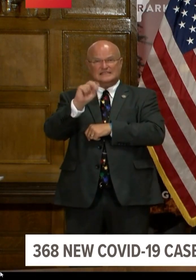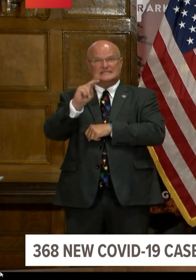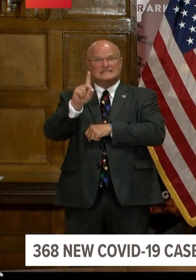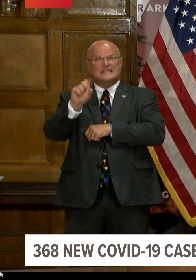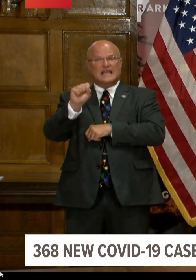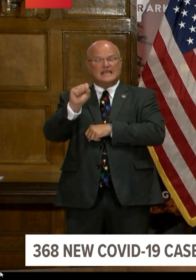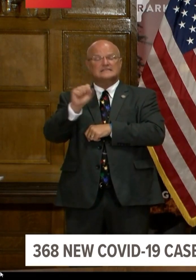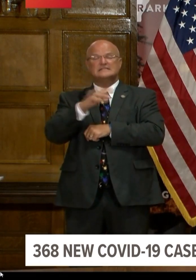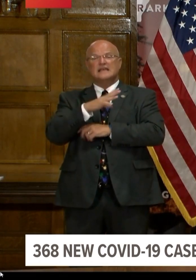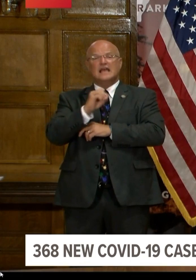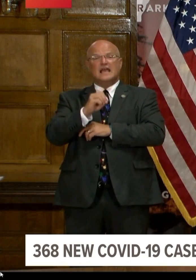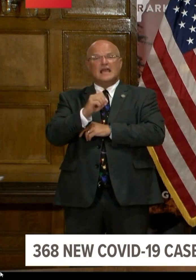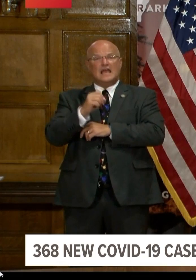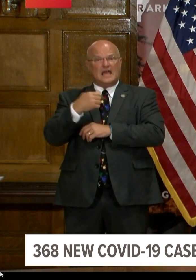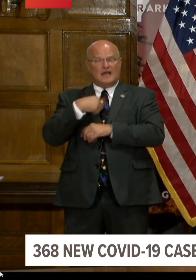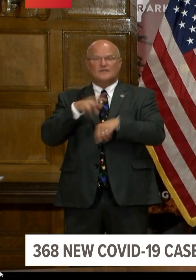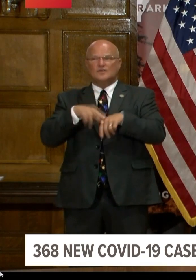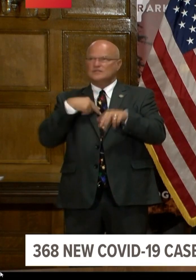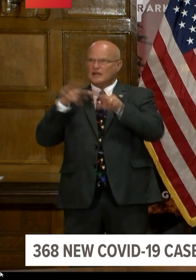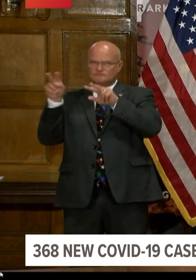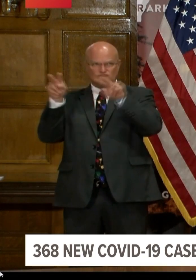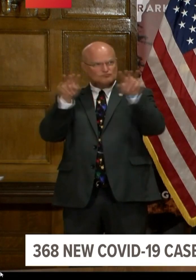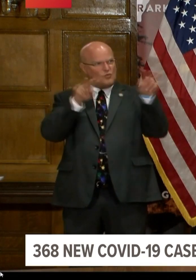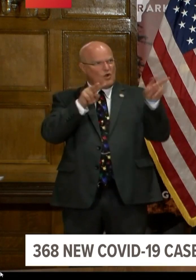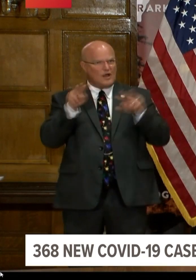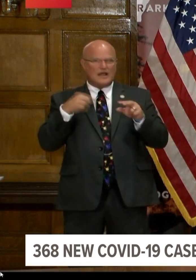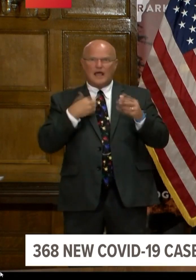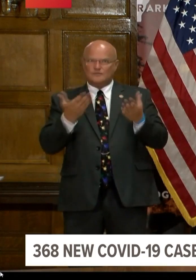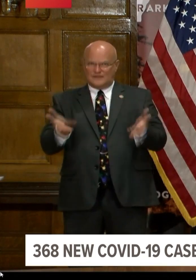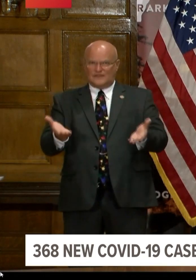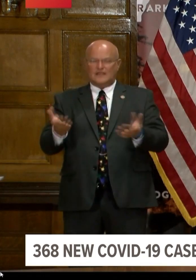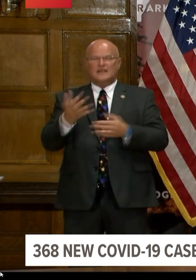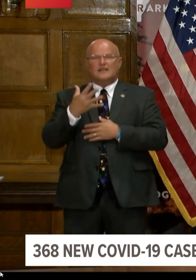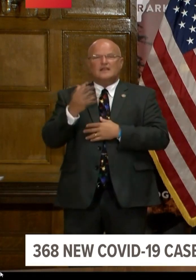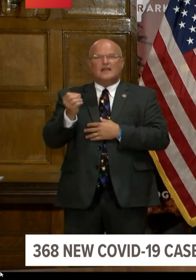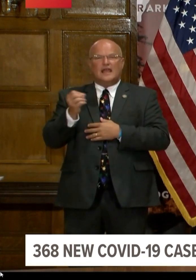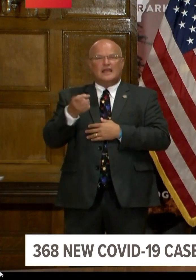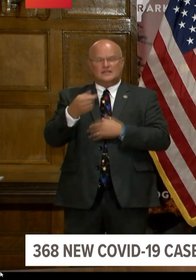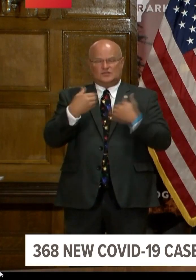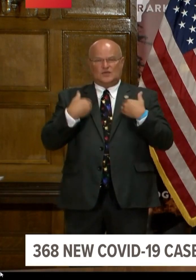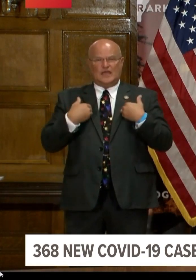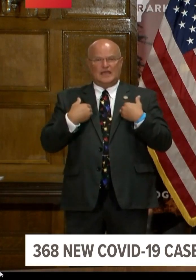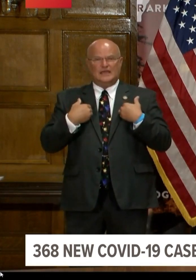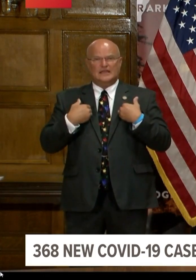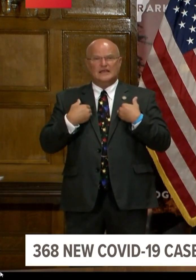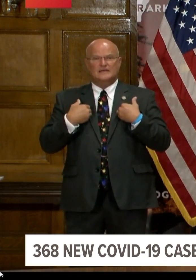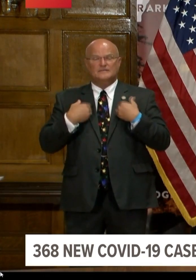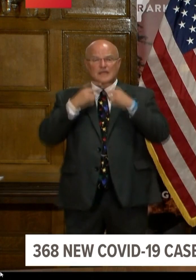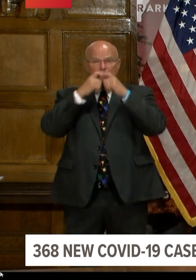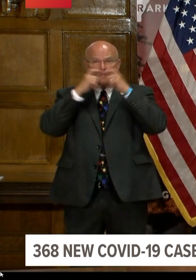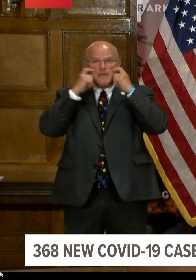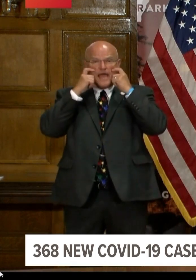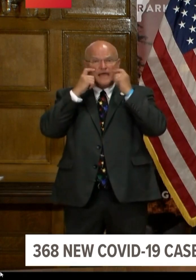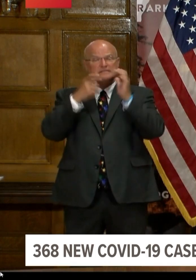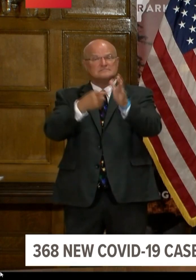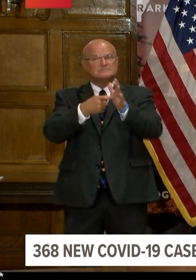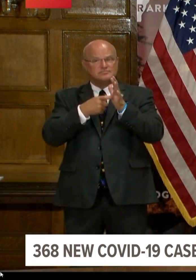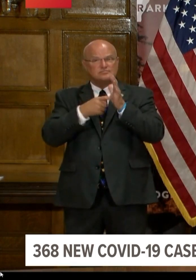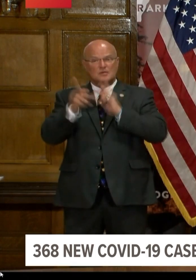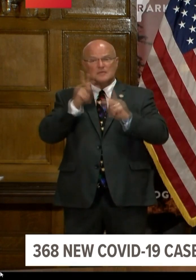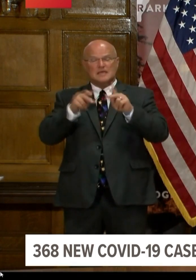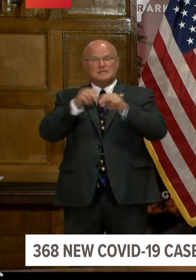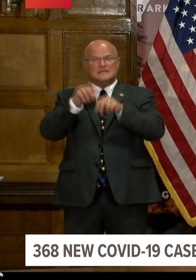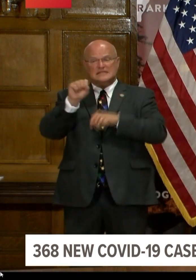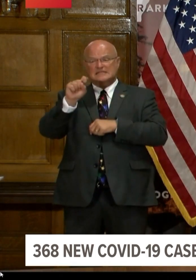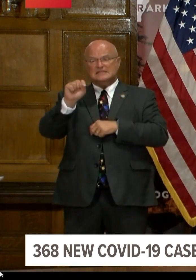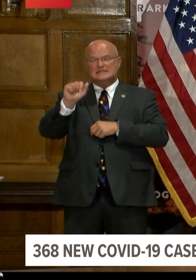had, and of course I watched it because I was there, and you had mask wearing by those in the